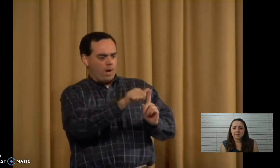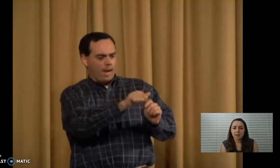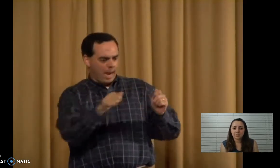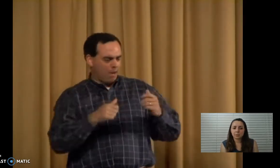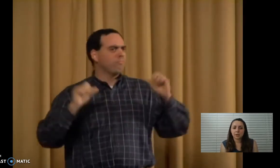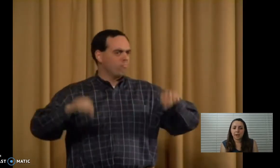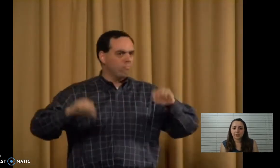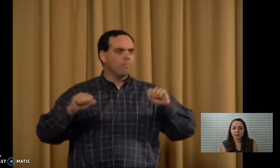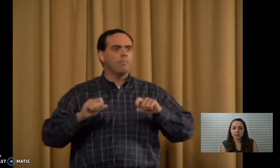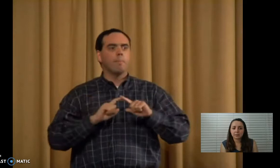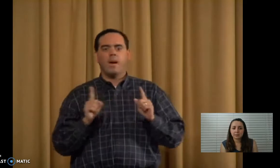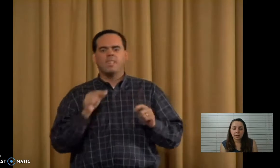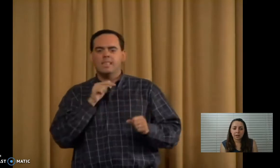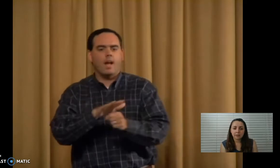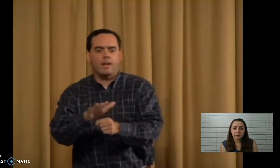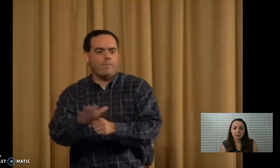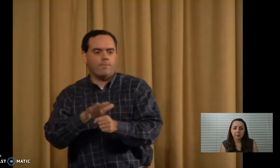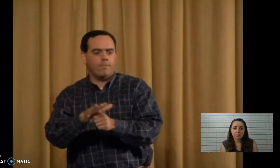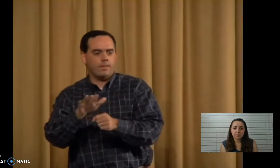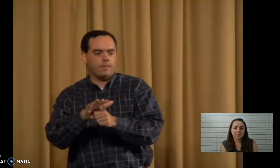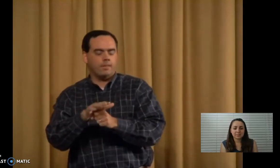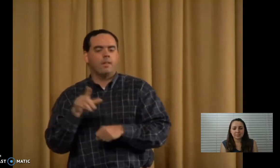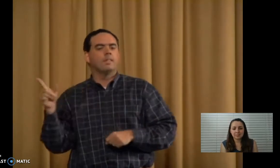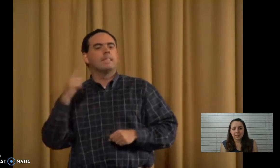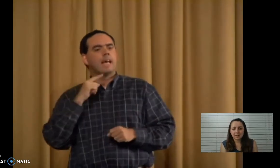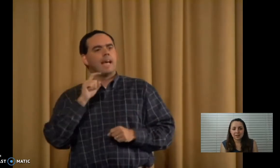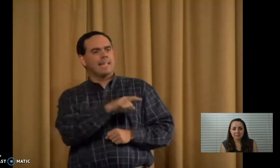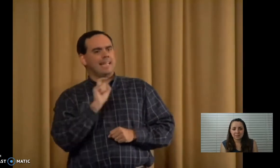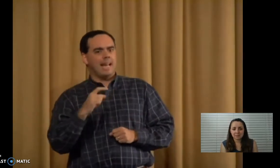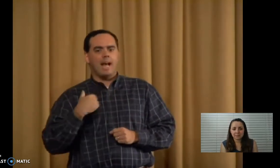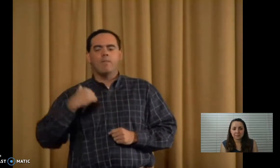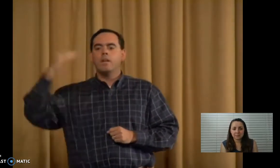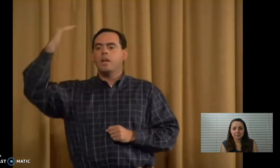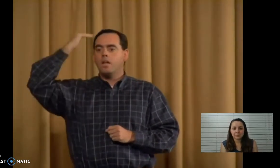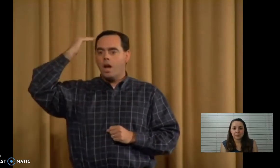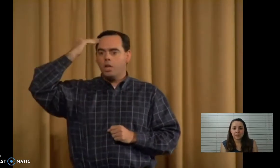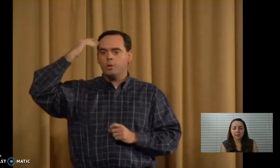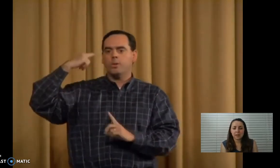Maybe they have knowledge in one area, yeah, but it's not enough still.